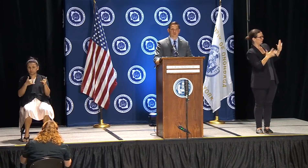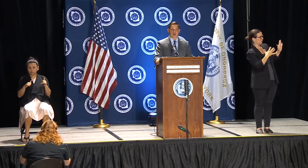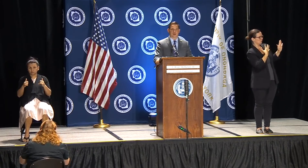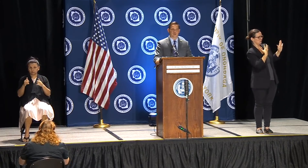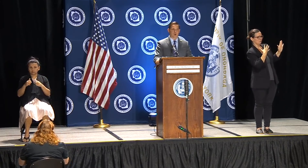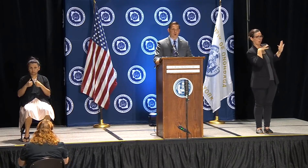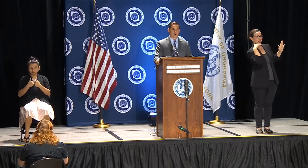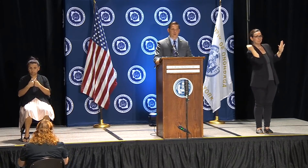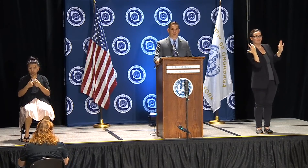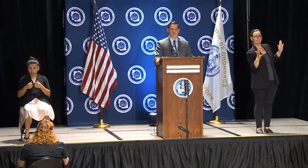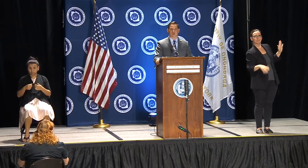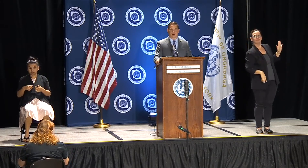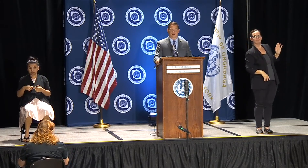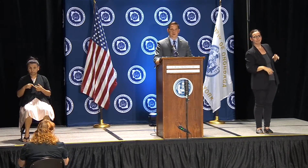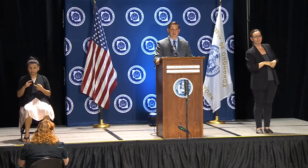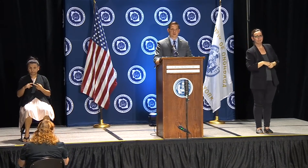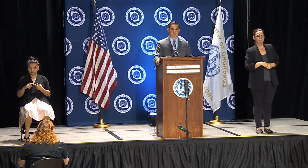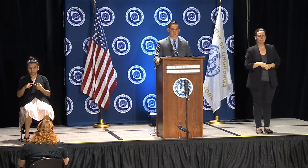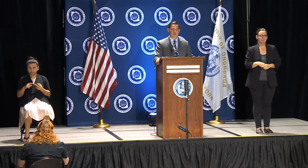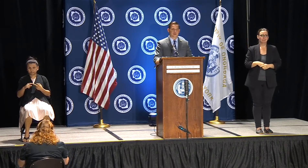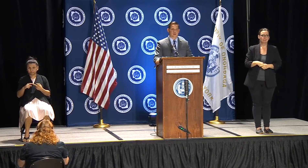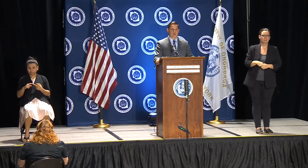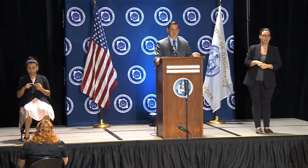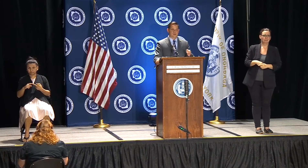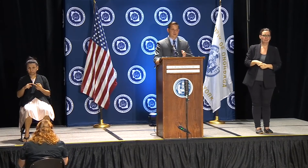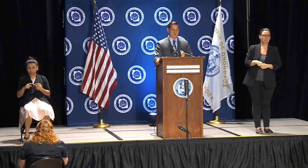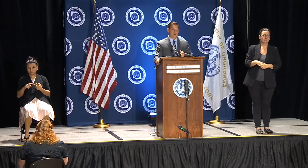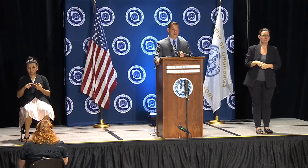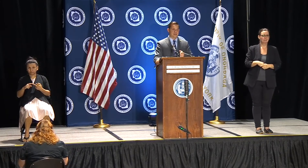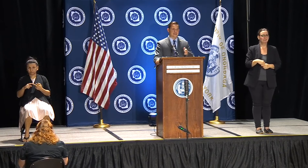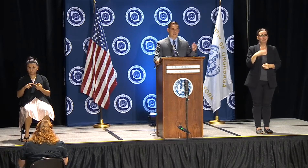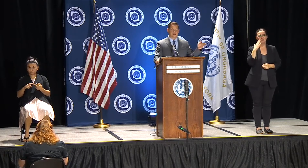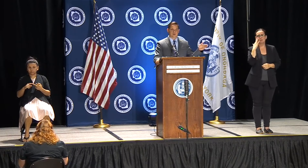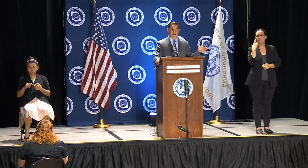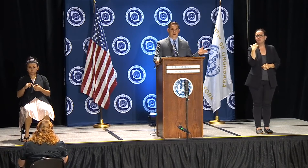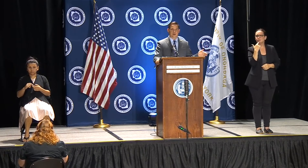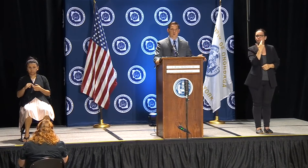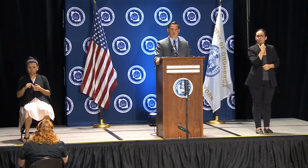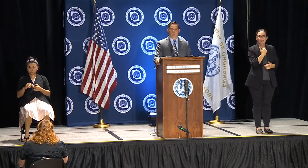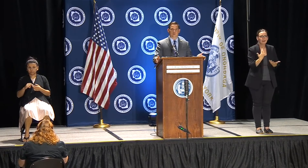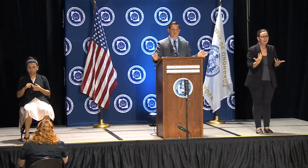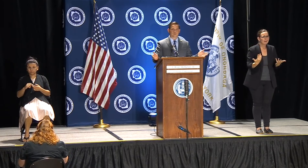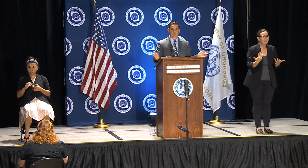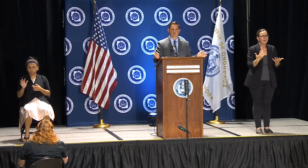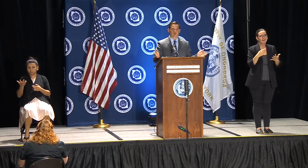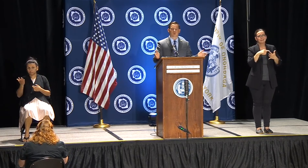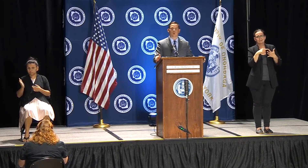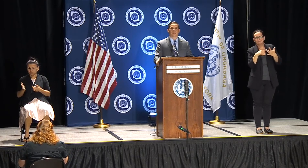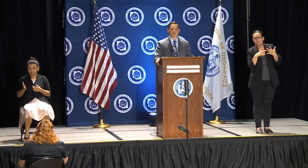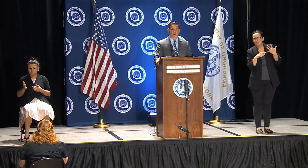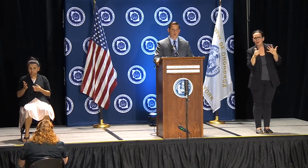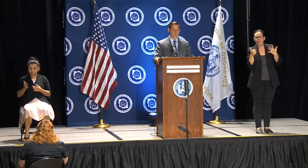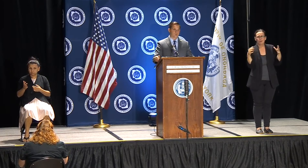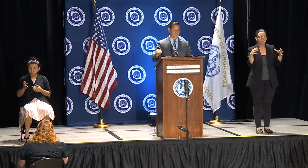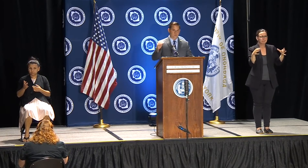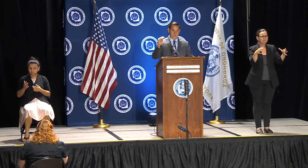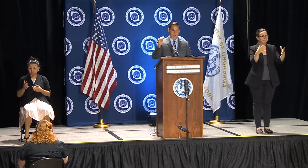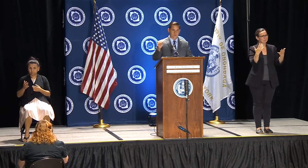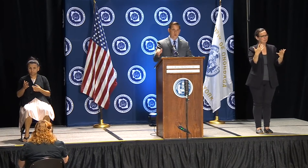half percentage mode with restaurants and things, that once that deck is clear, that what else are we waiting